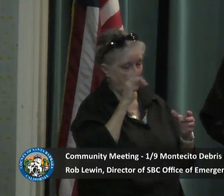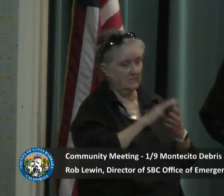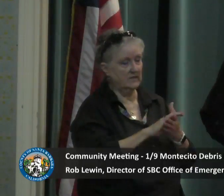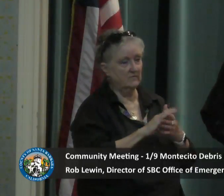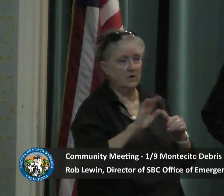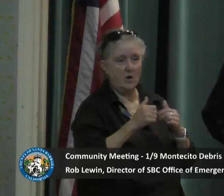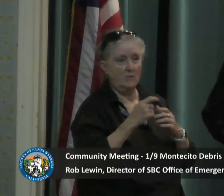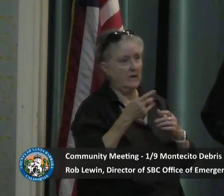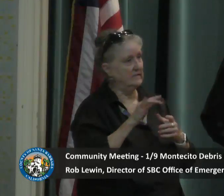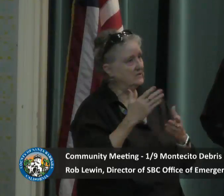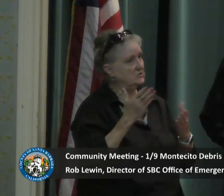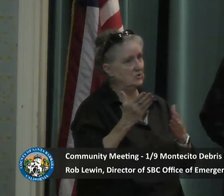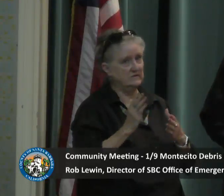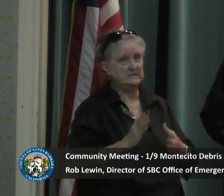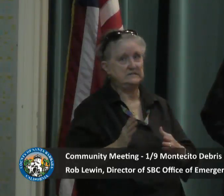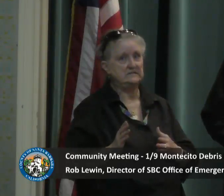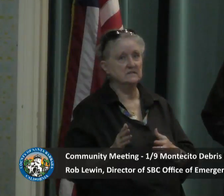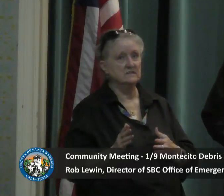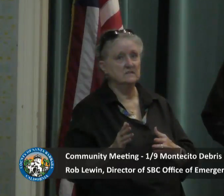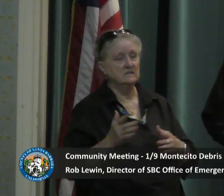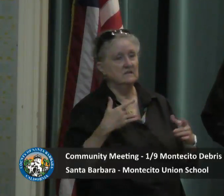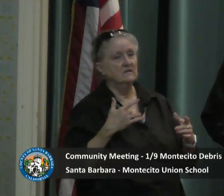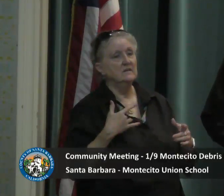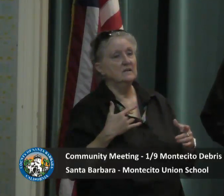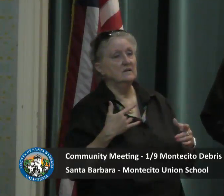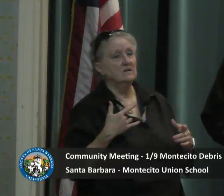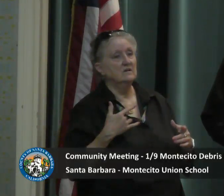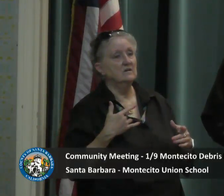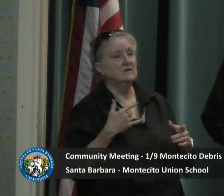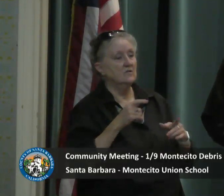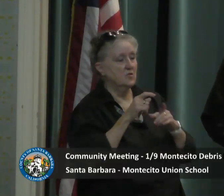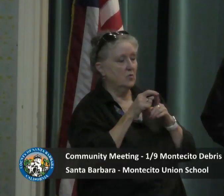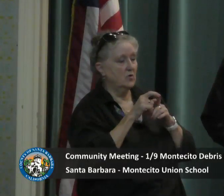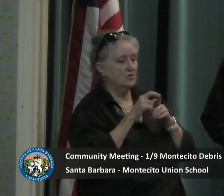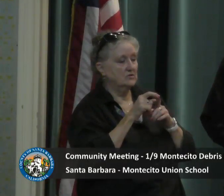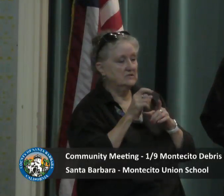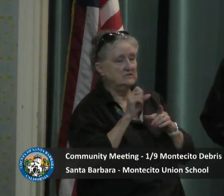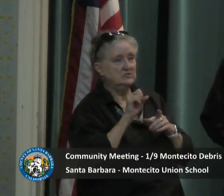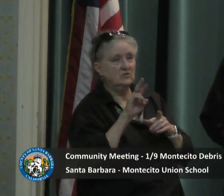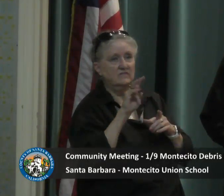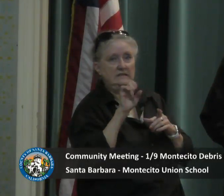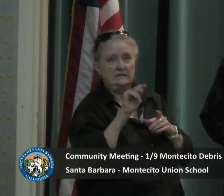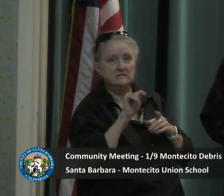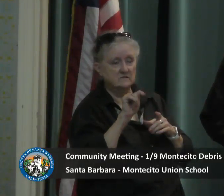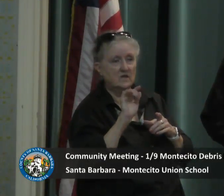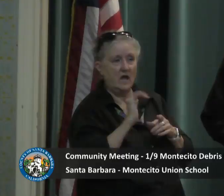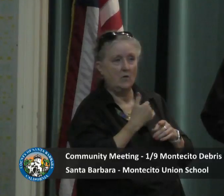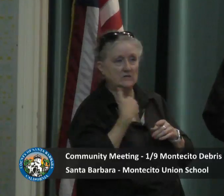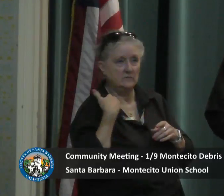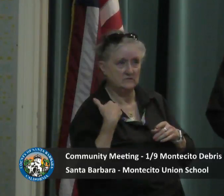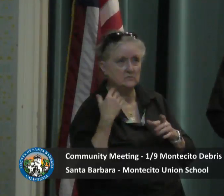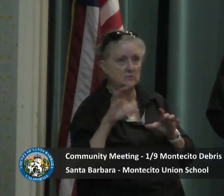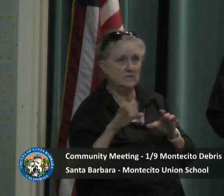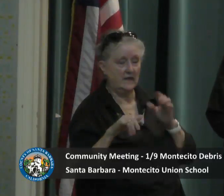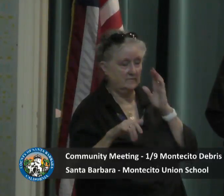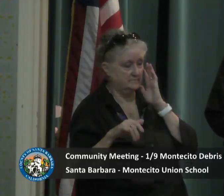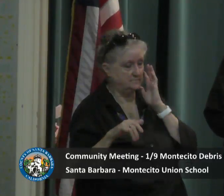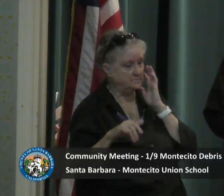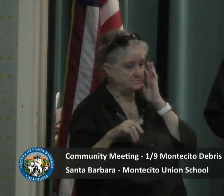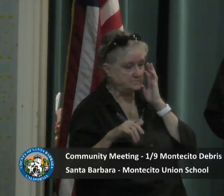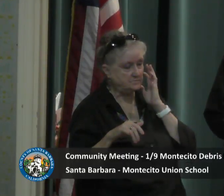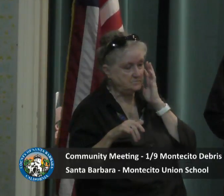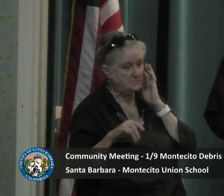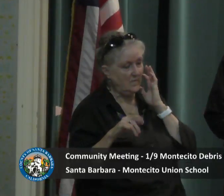public servants who feel the word servant is our responsibility, and we do that because we believe